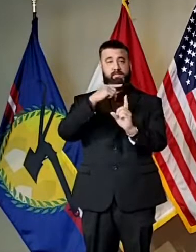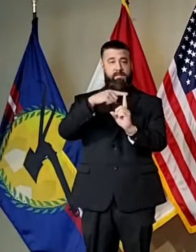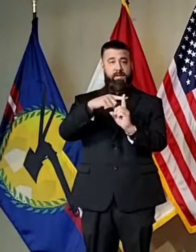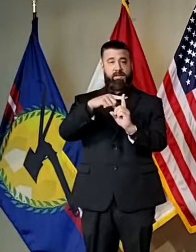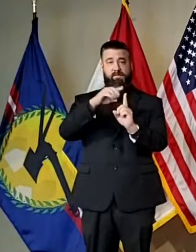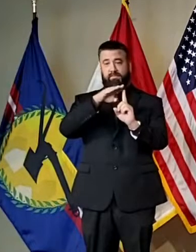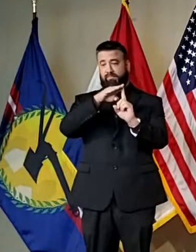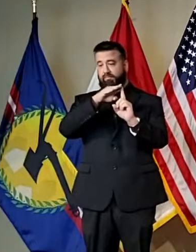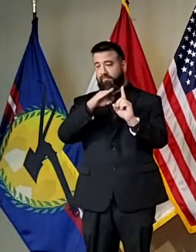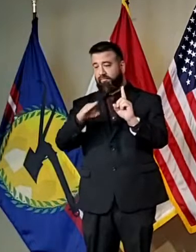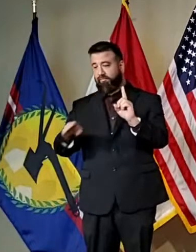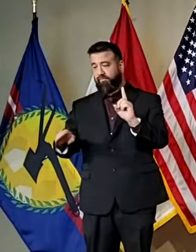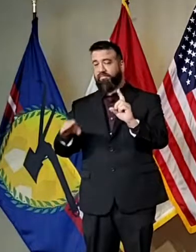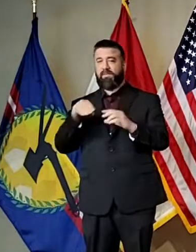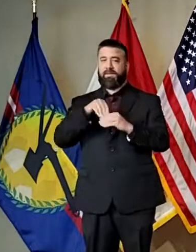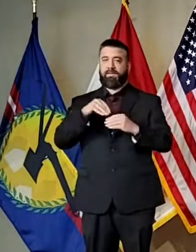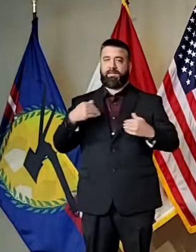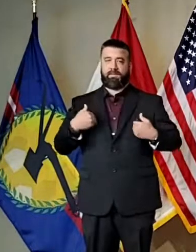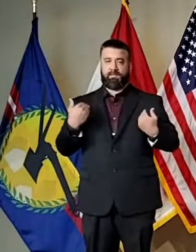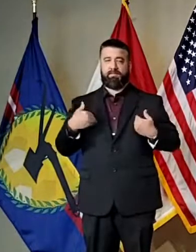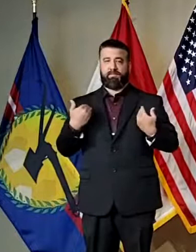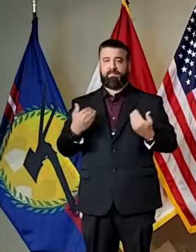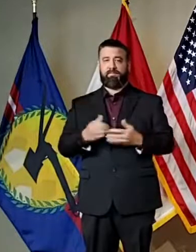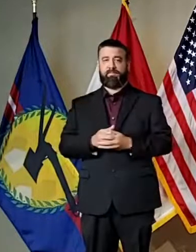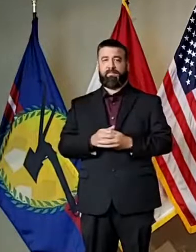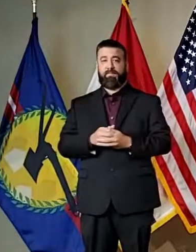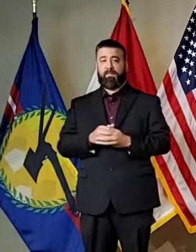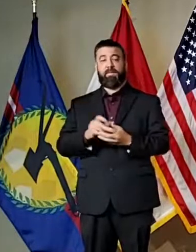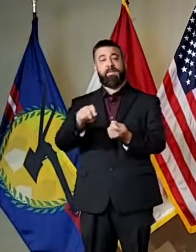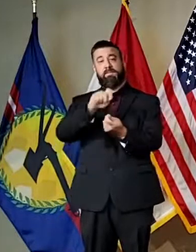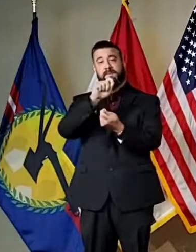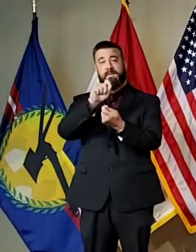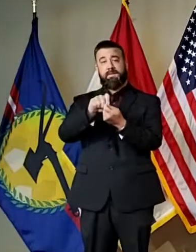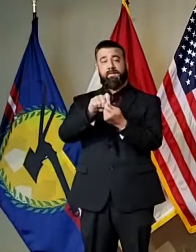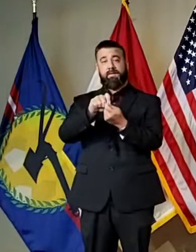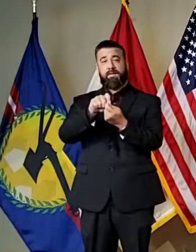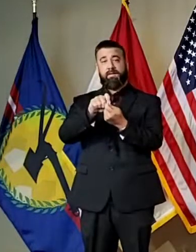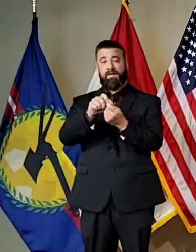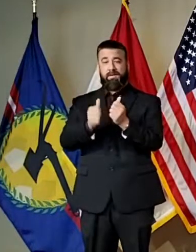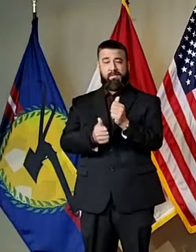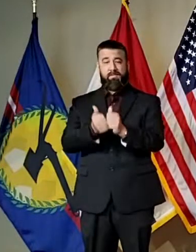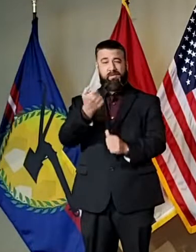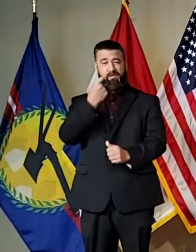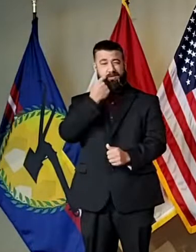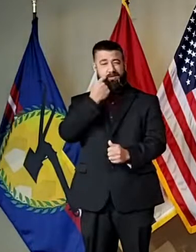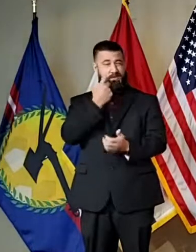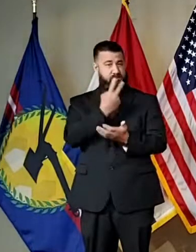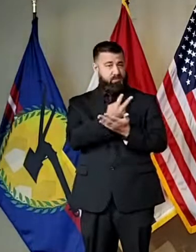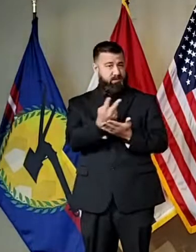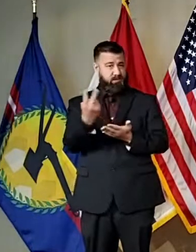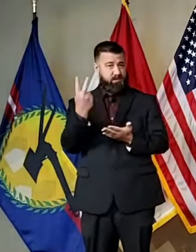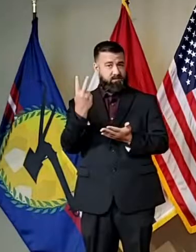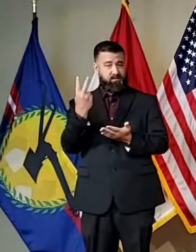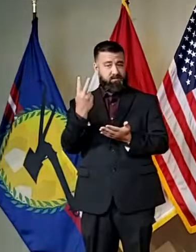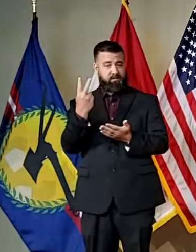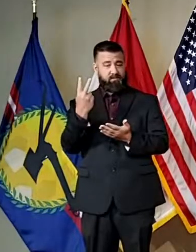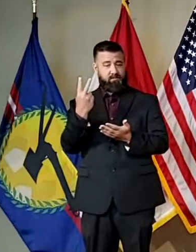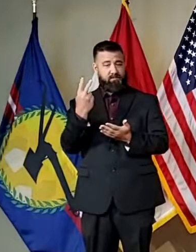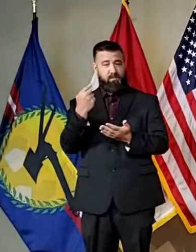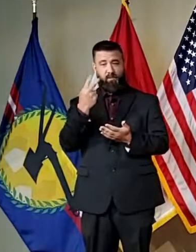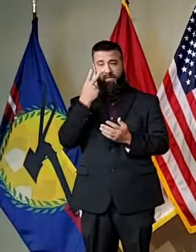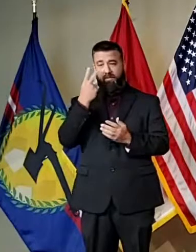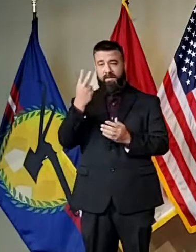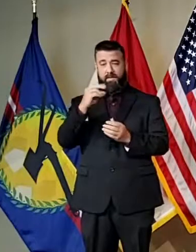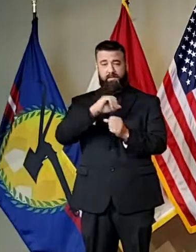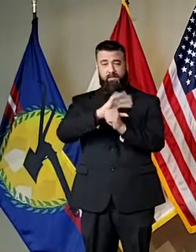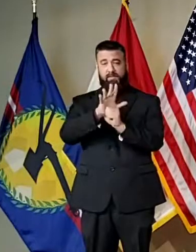are going down in a general sense. Specifically, in the most recent 2 weeks, we see a sharp reduction in